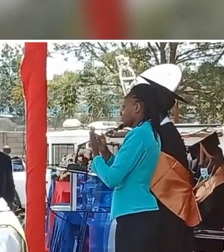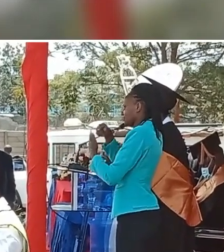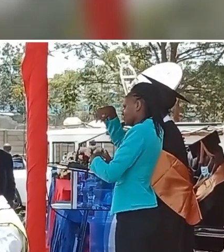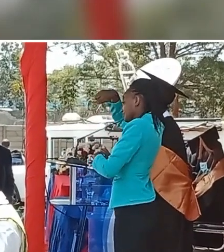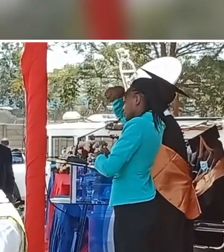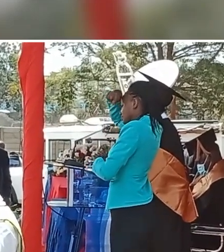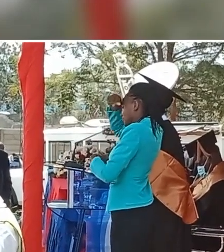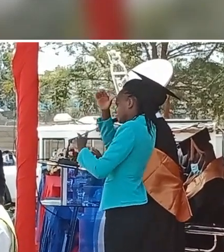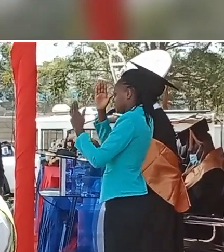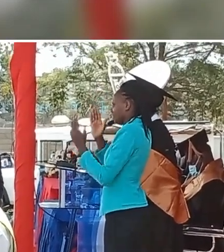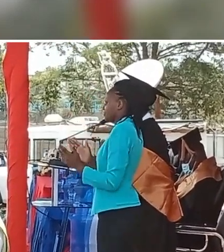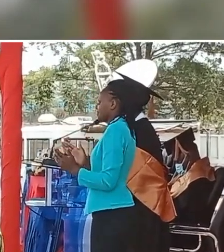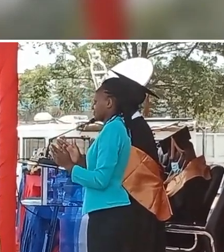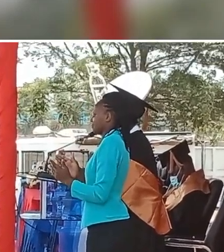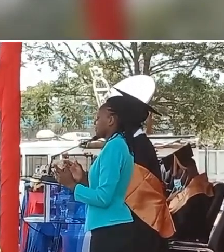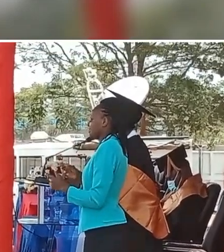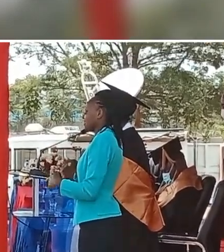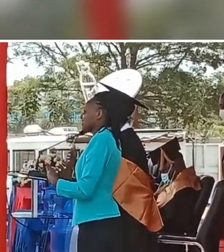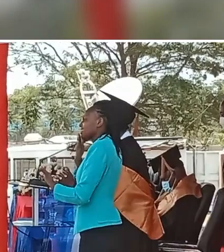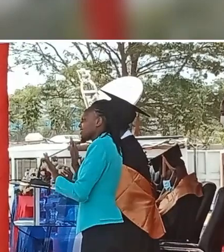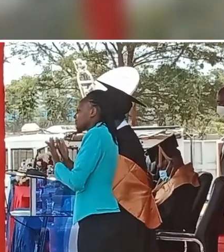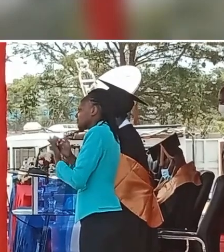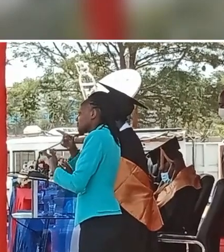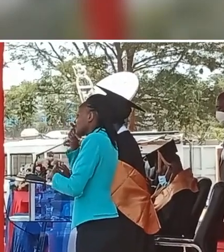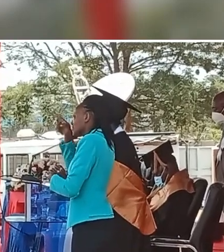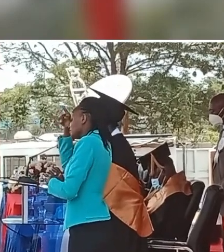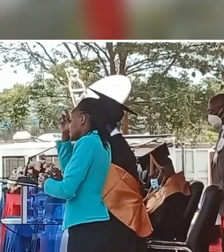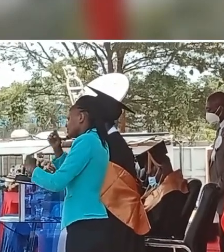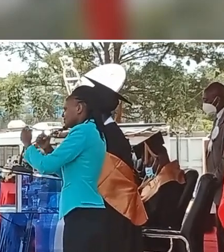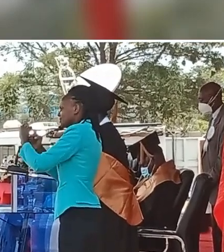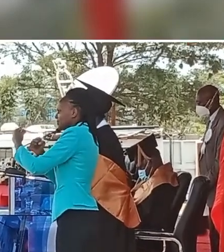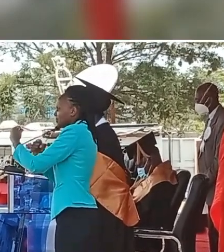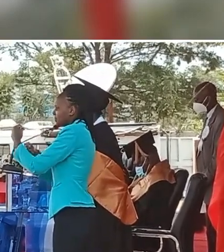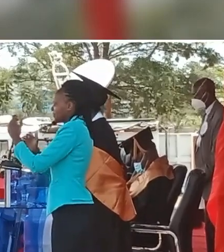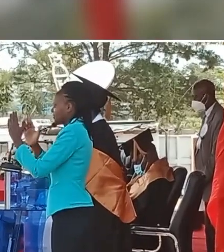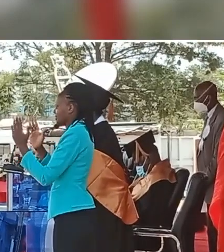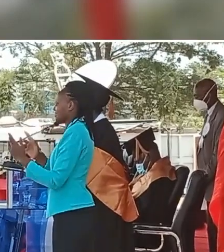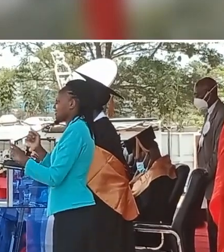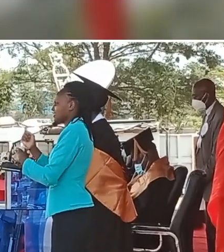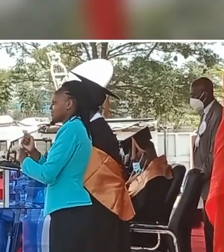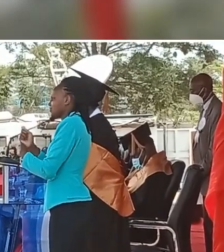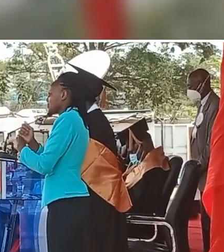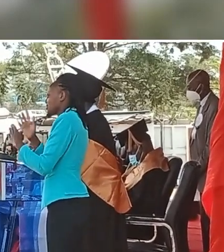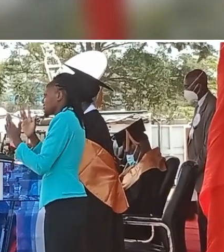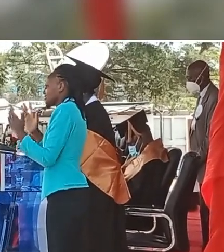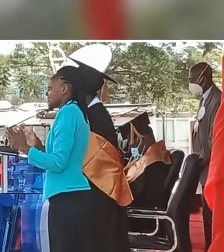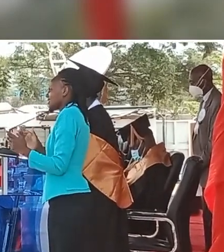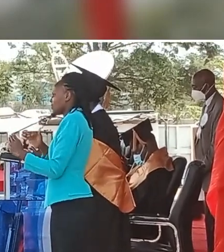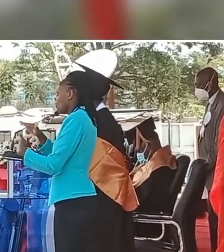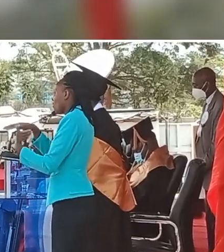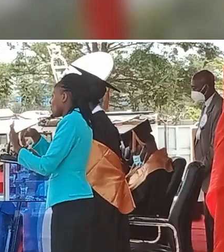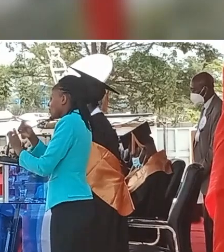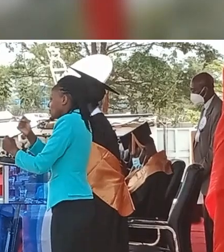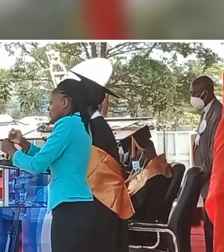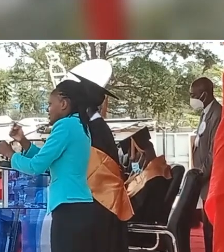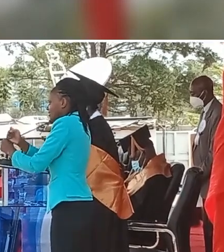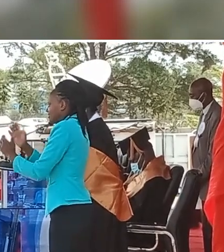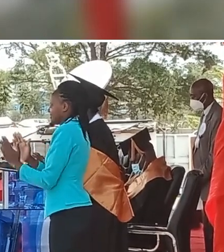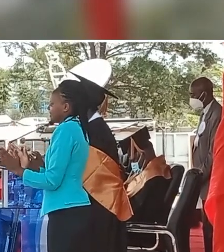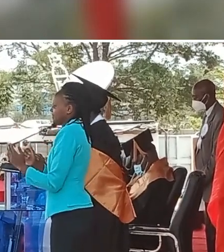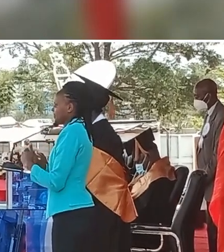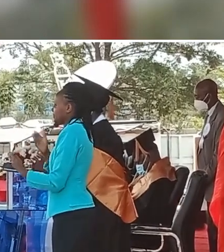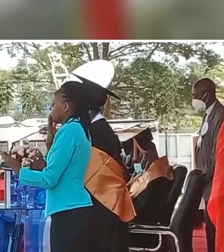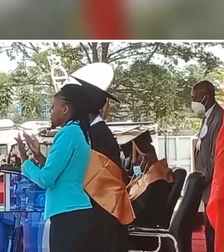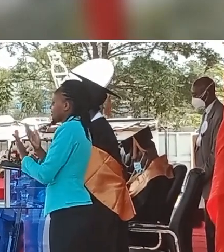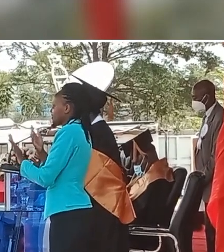you, Lord, for their parents, for their guardians, Lord, for the trainers, for the non-teaching staff, Lord. We